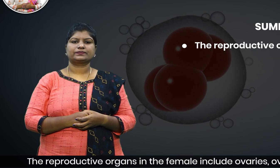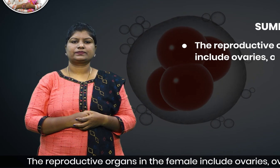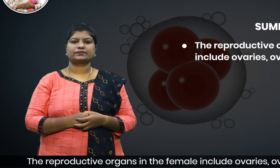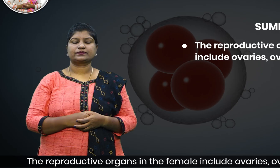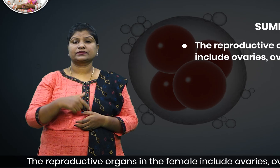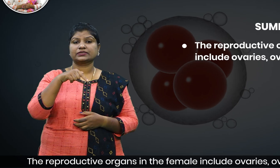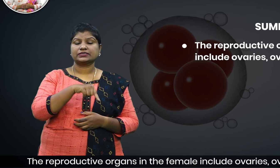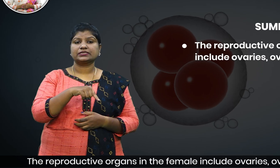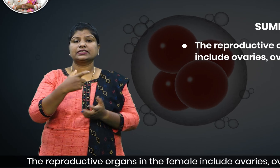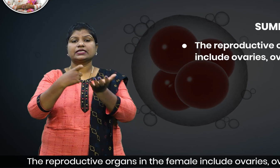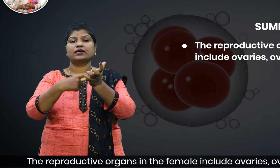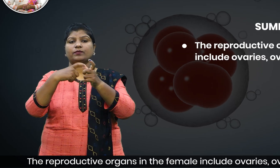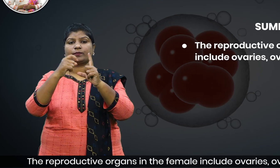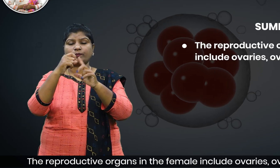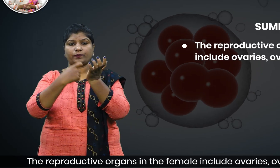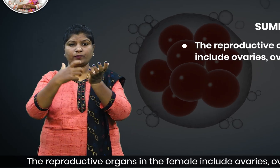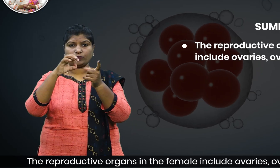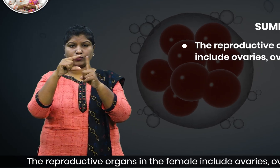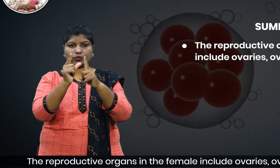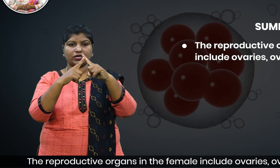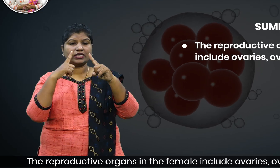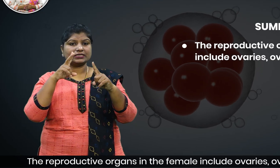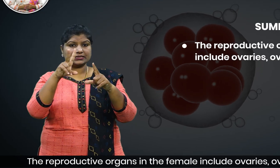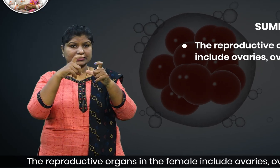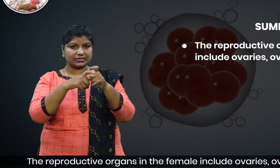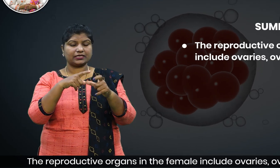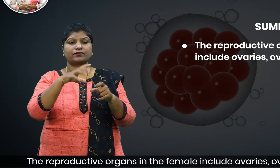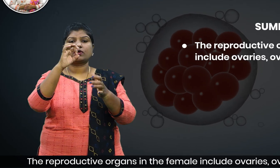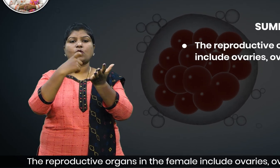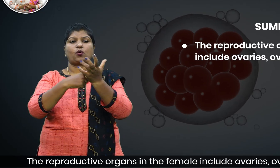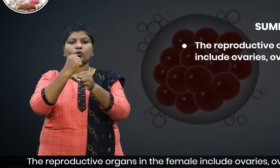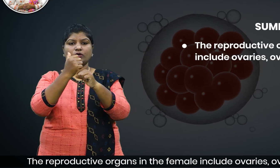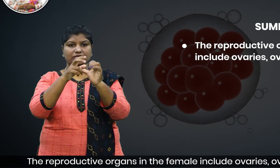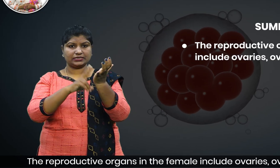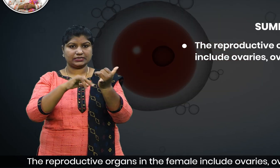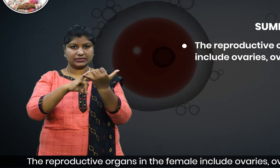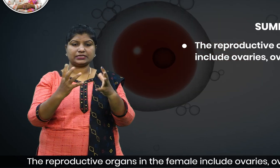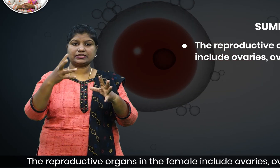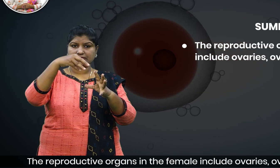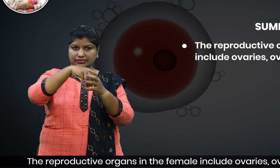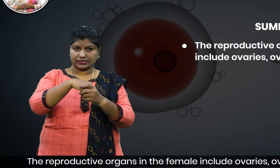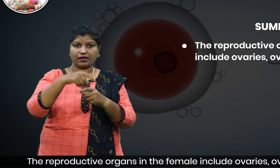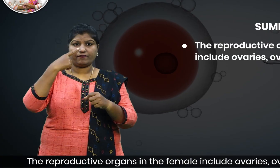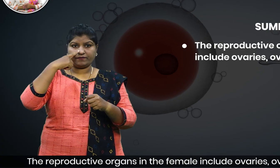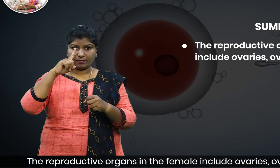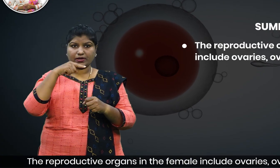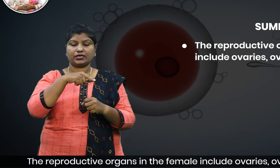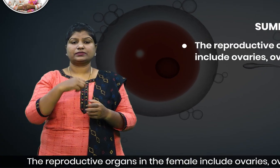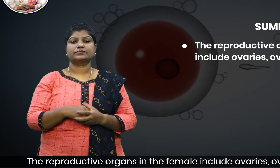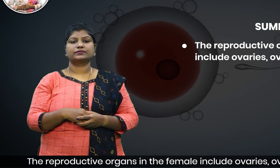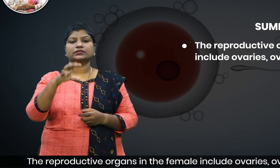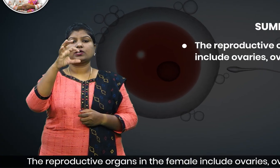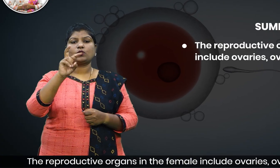The reproductive organs in the female include ovaries,